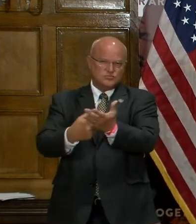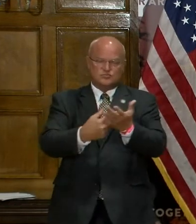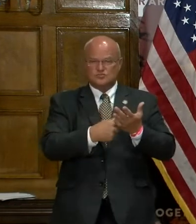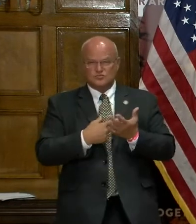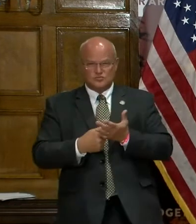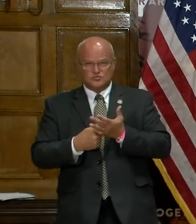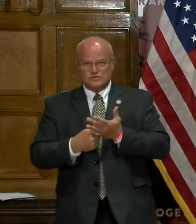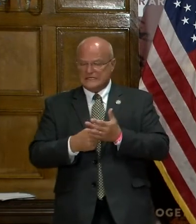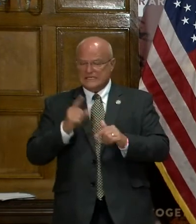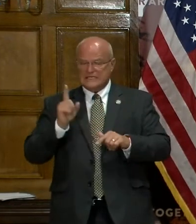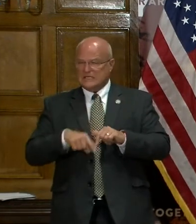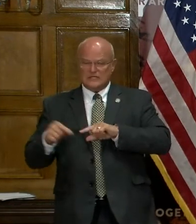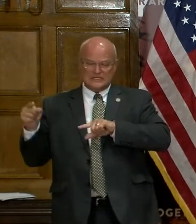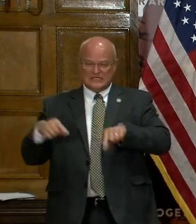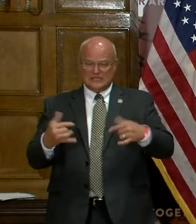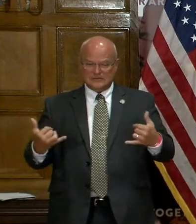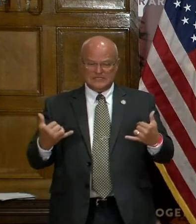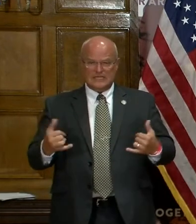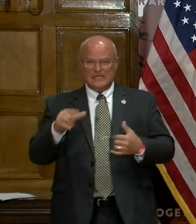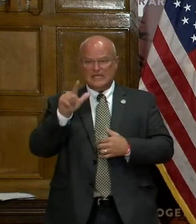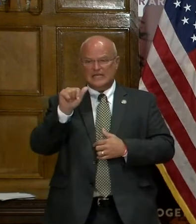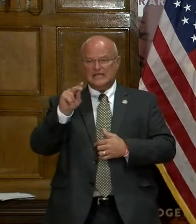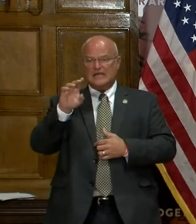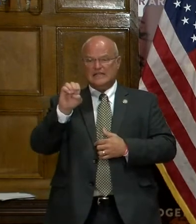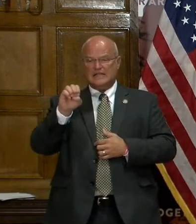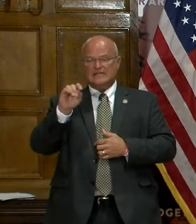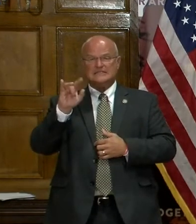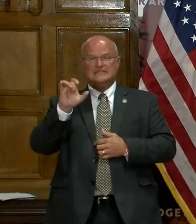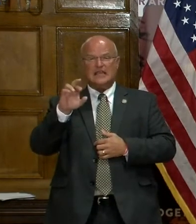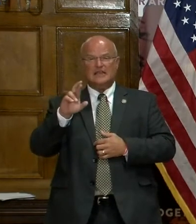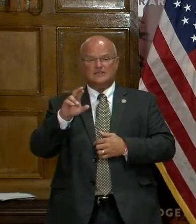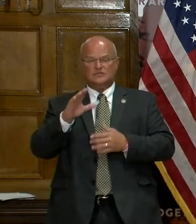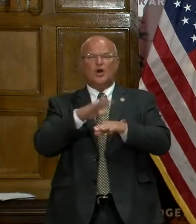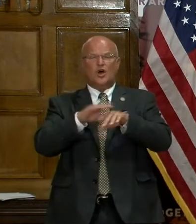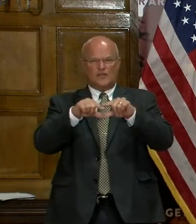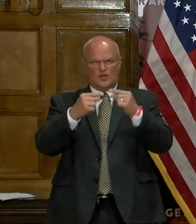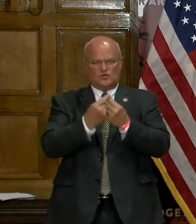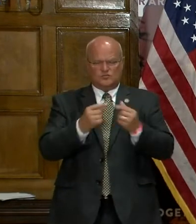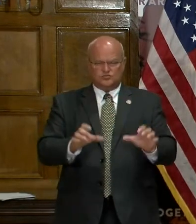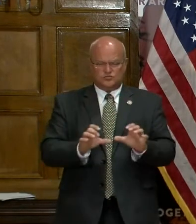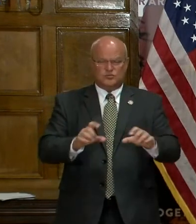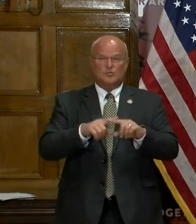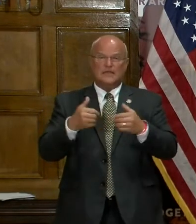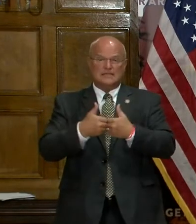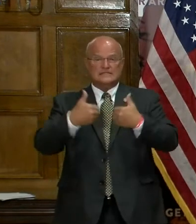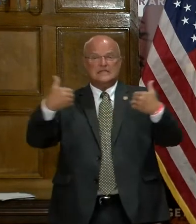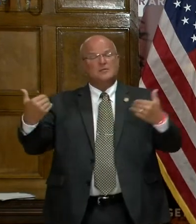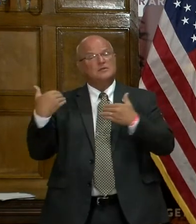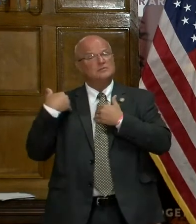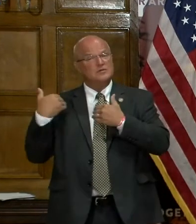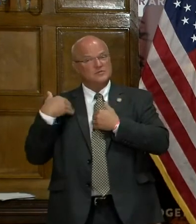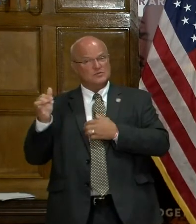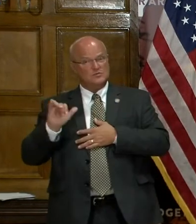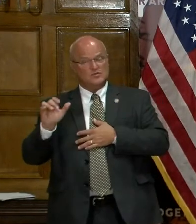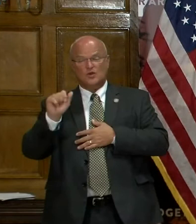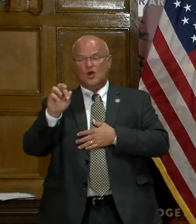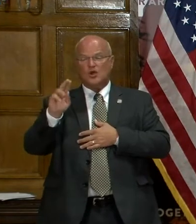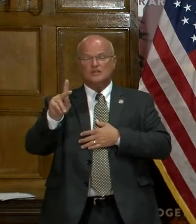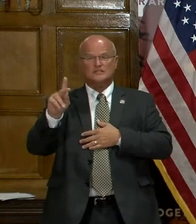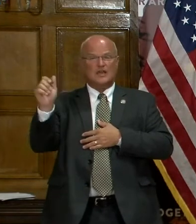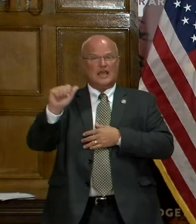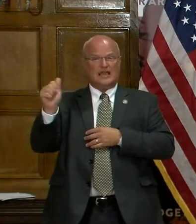And he's not able to be here today. Lance Taylor is. He's active on that group, but also has his separate responsibilities with the Arkansas